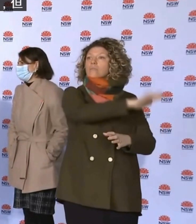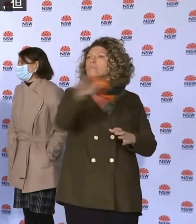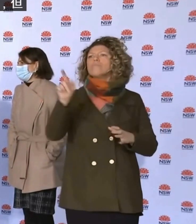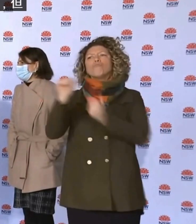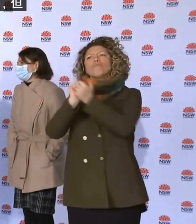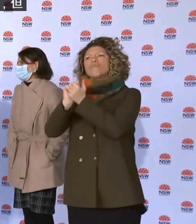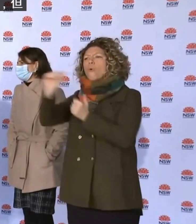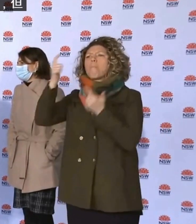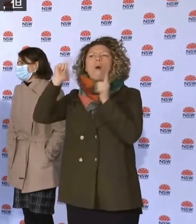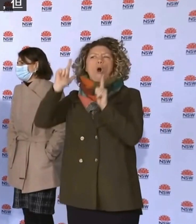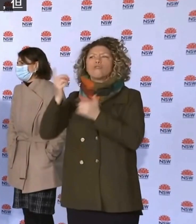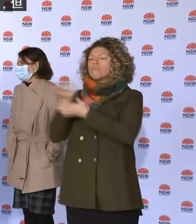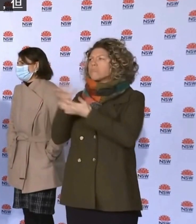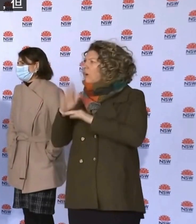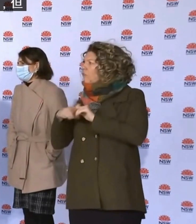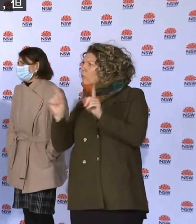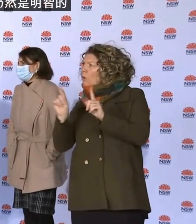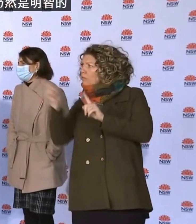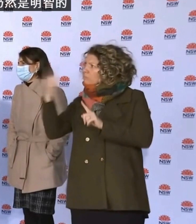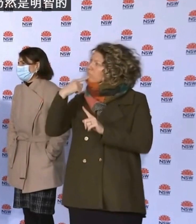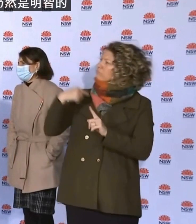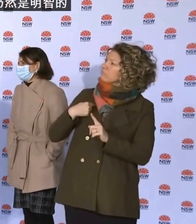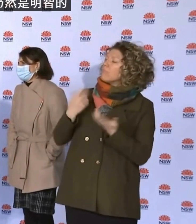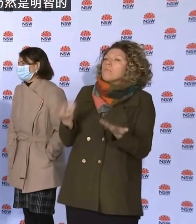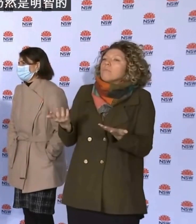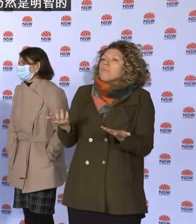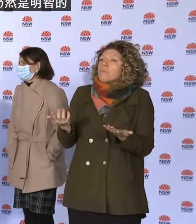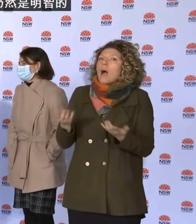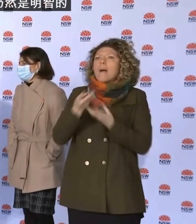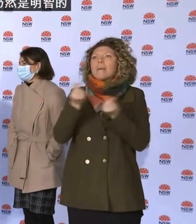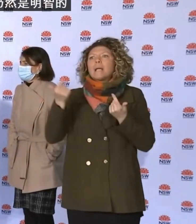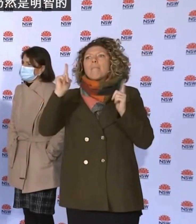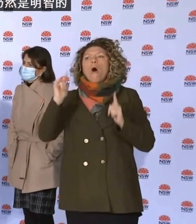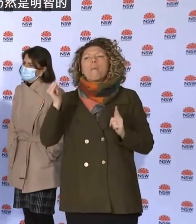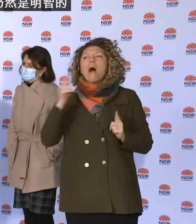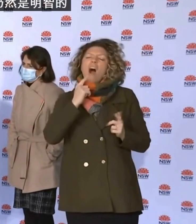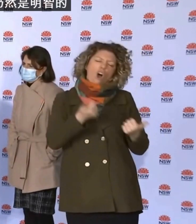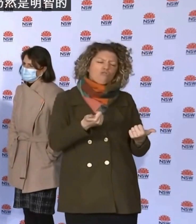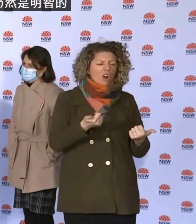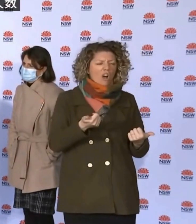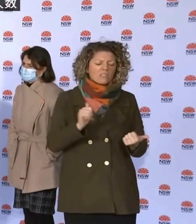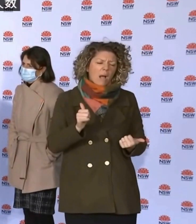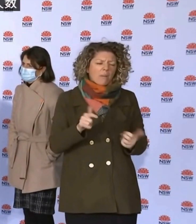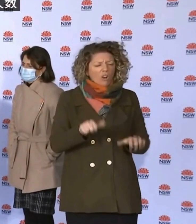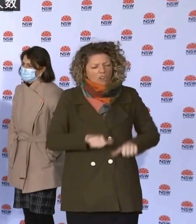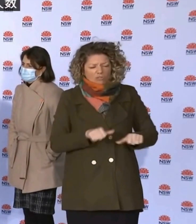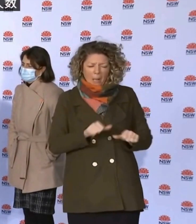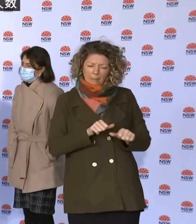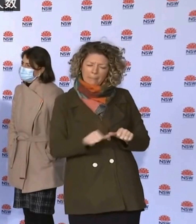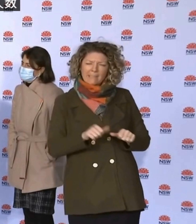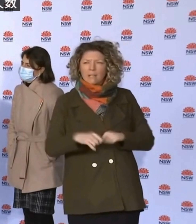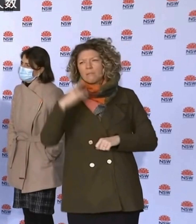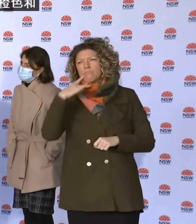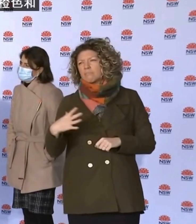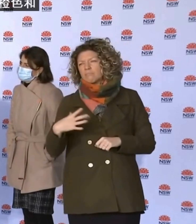your employer and listen to what the employer wants. But there may well be employers there who understand that it's still wise to minimise the number of people